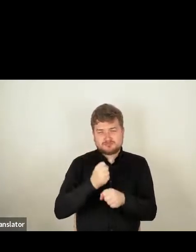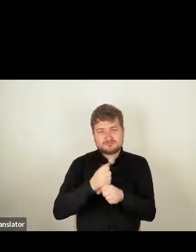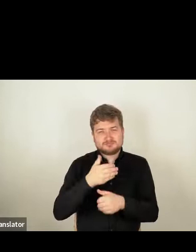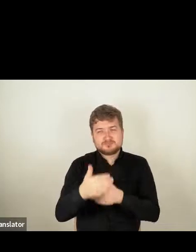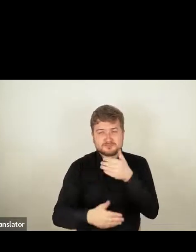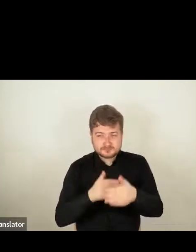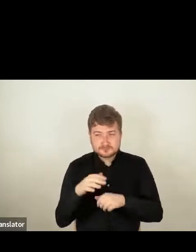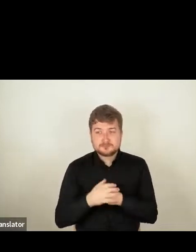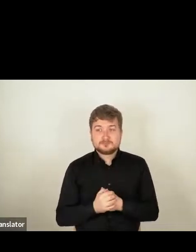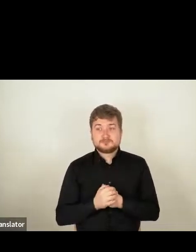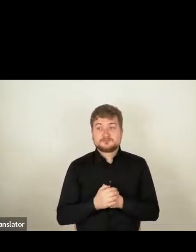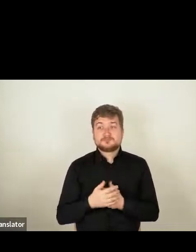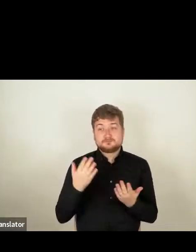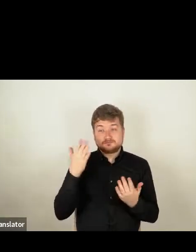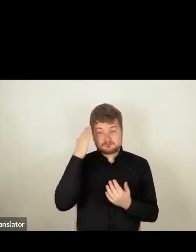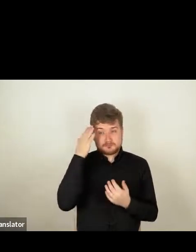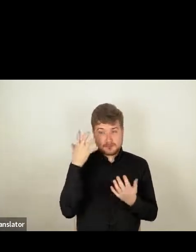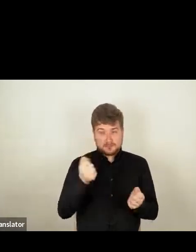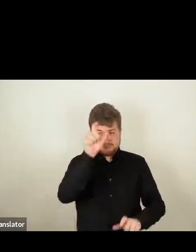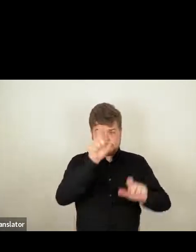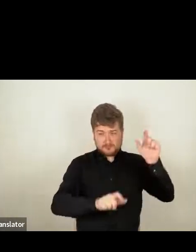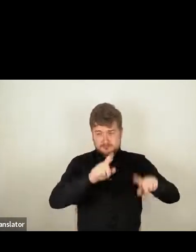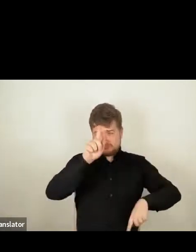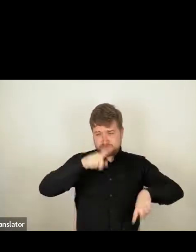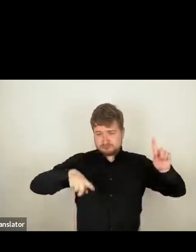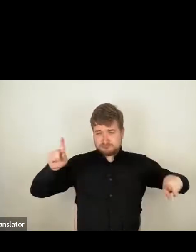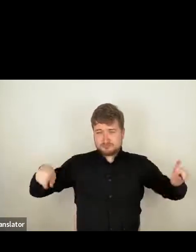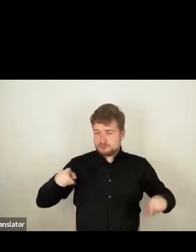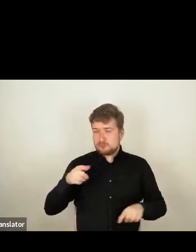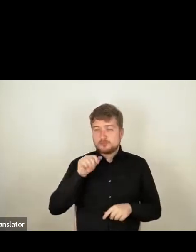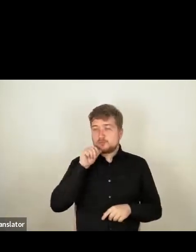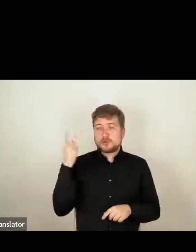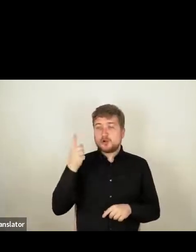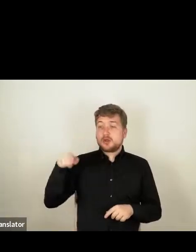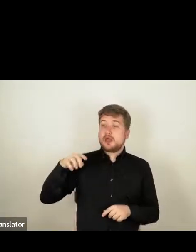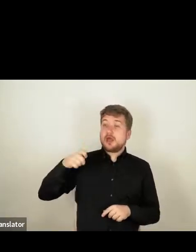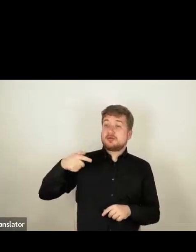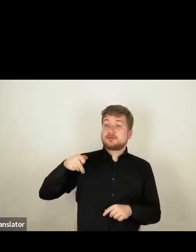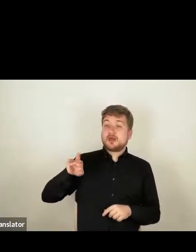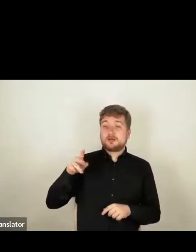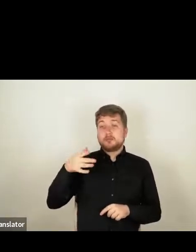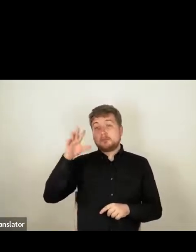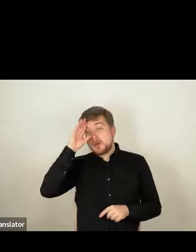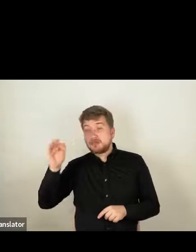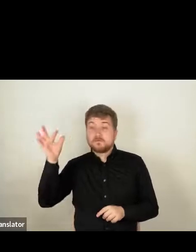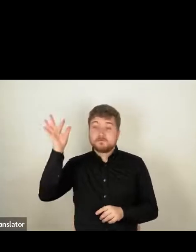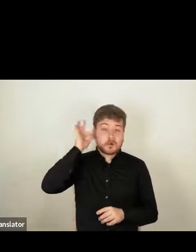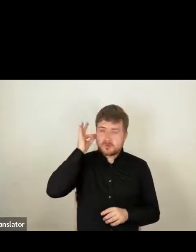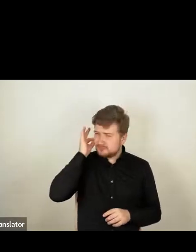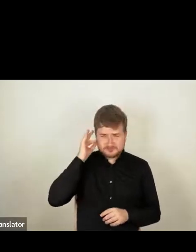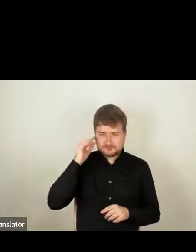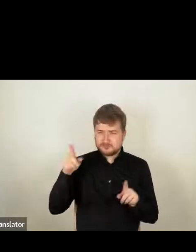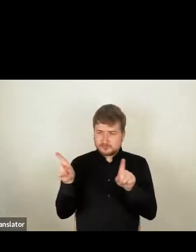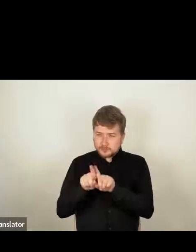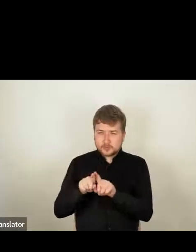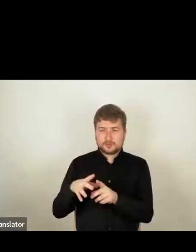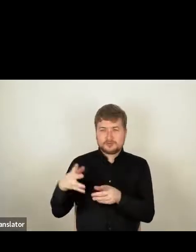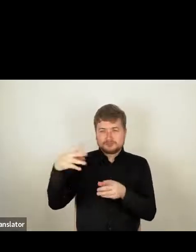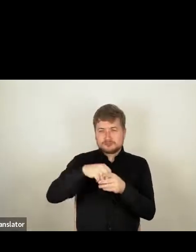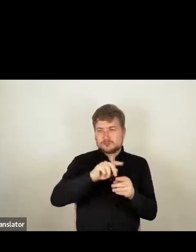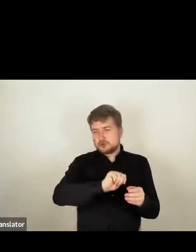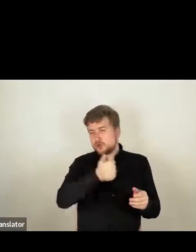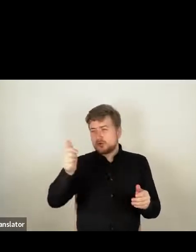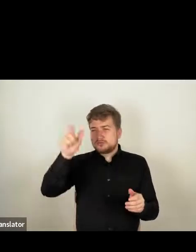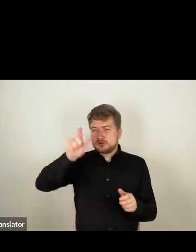people, either gender or binary, non-binary, or all of that intersectionality, we need to know that this